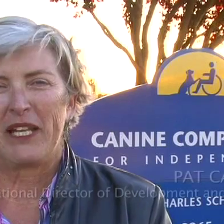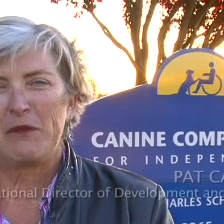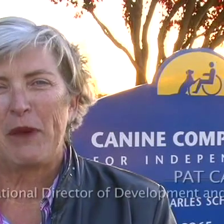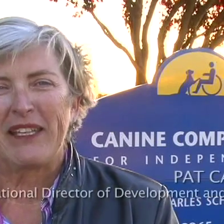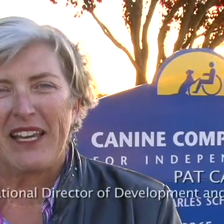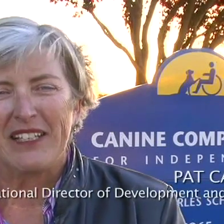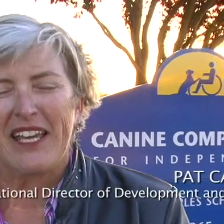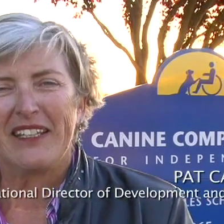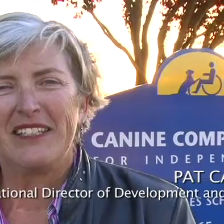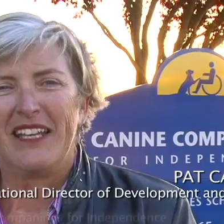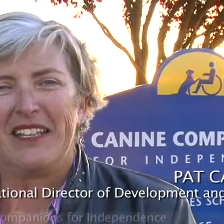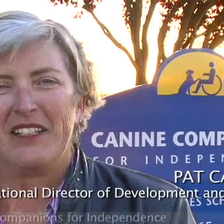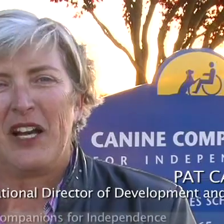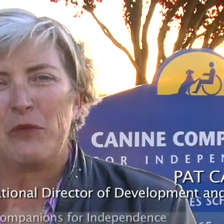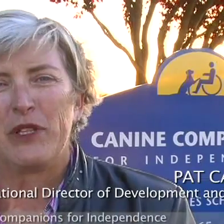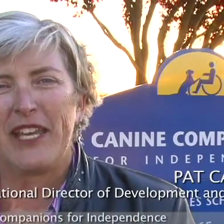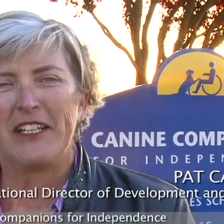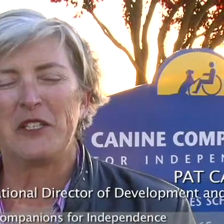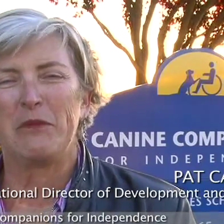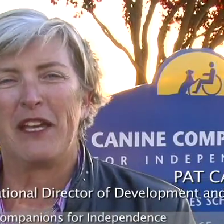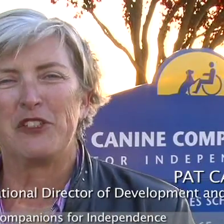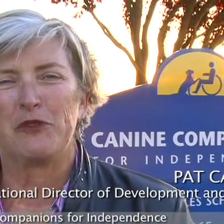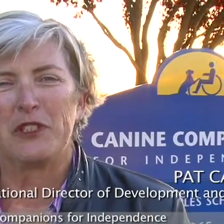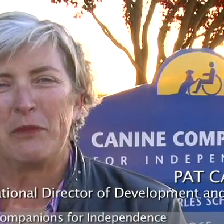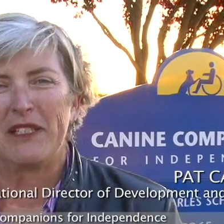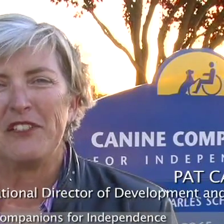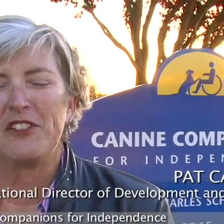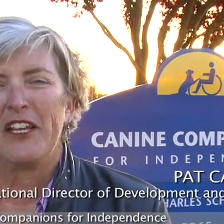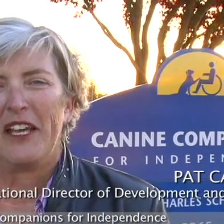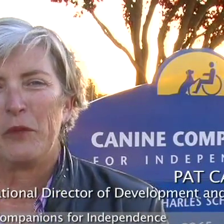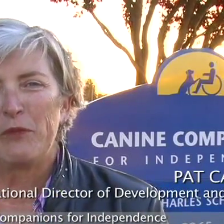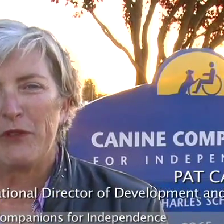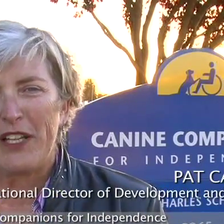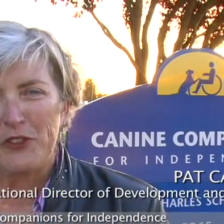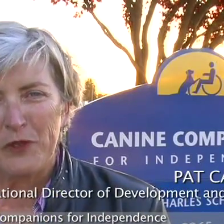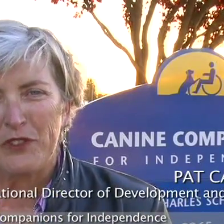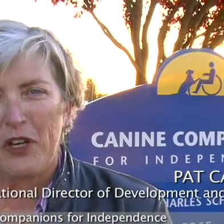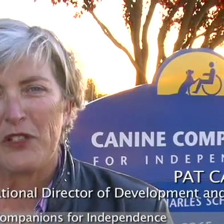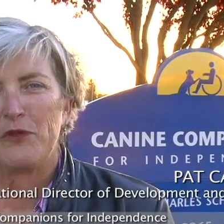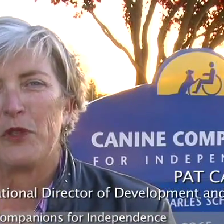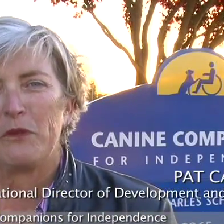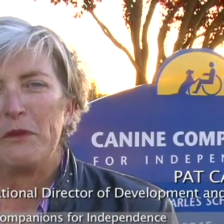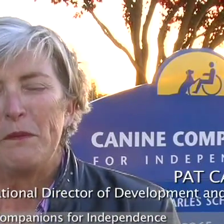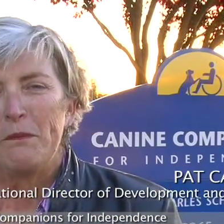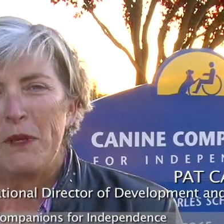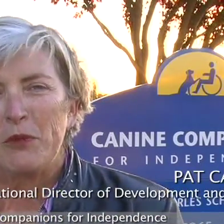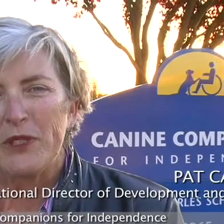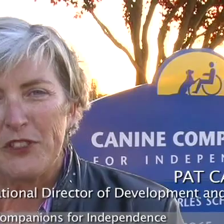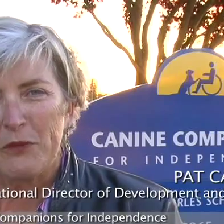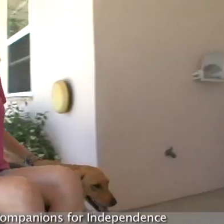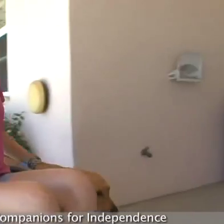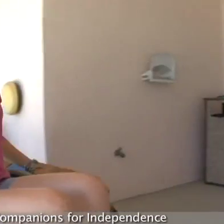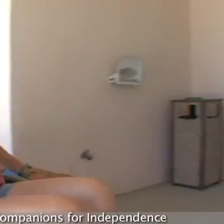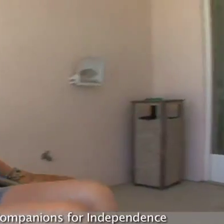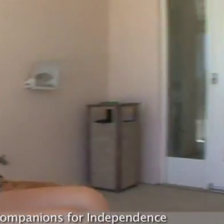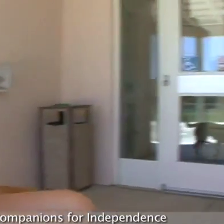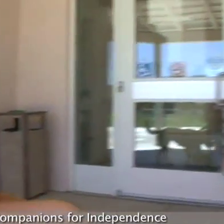My name's Pat Callahan, and I'm with Canine Companions for Independence, and we provide service dogs for people with disabilities.